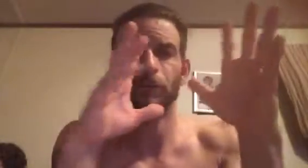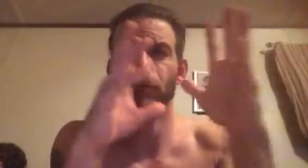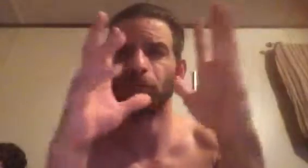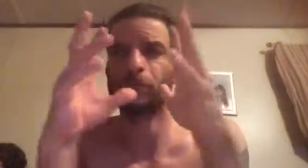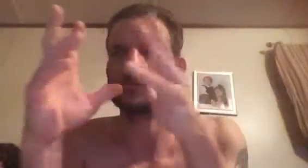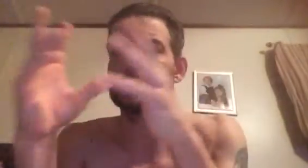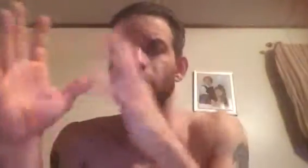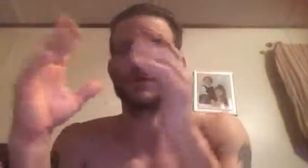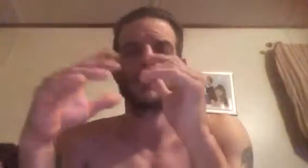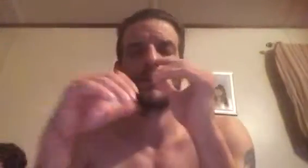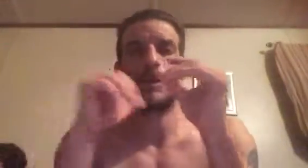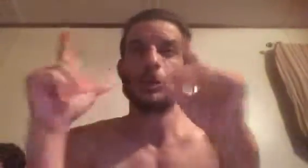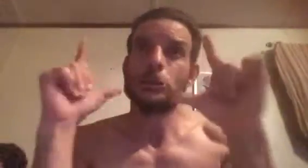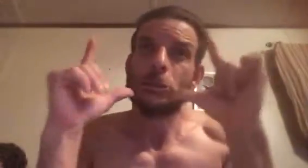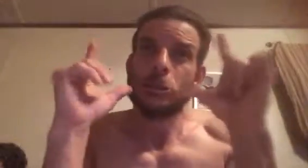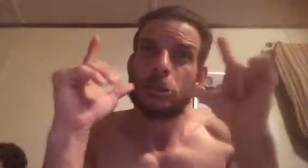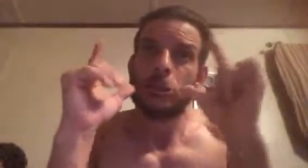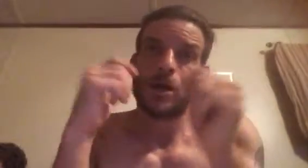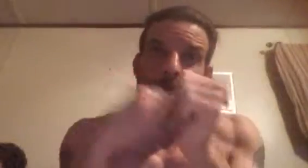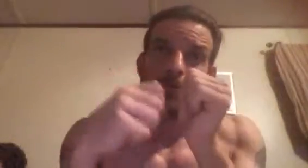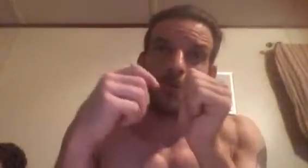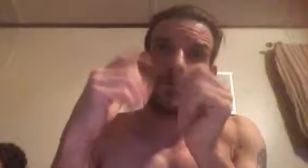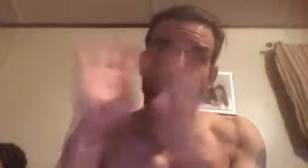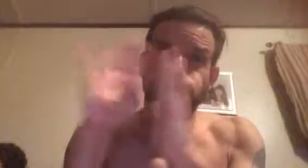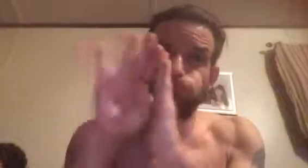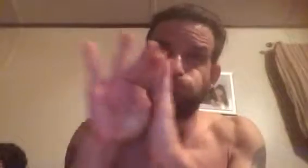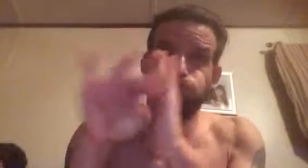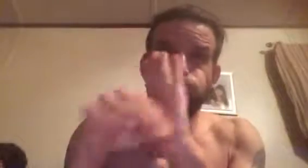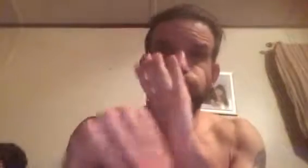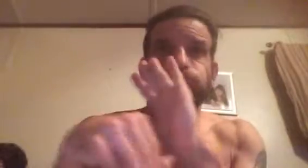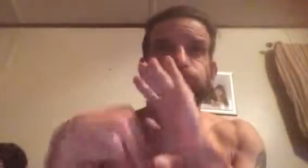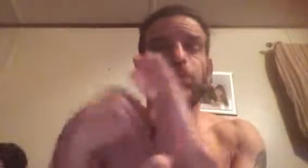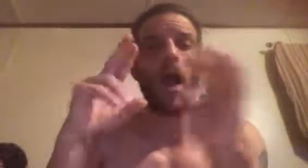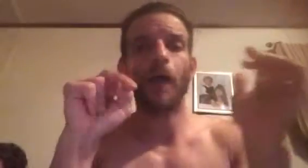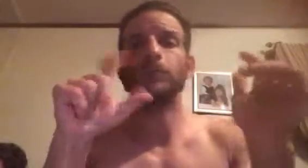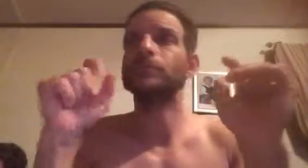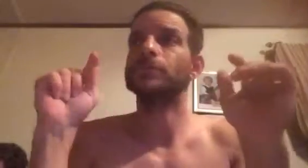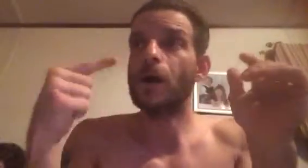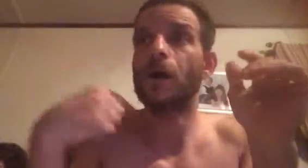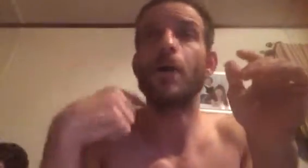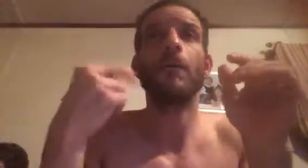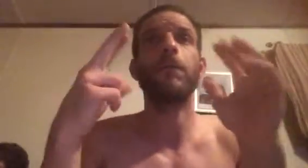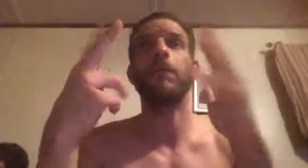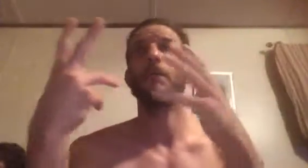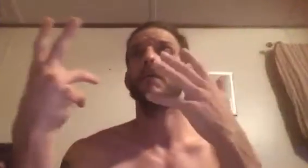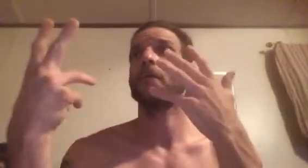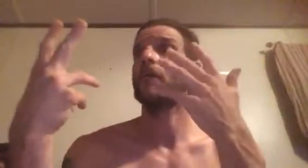lightly. But otherwise, it was okay. I tried to keep calm, and when I did that, I was okay. I know you're racing your dad. Your dad's